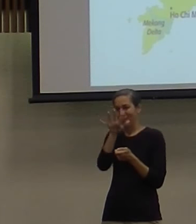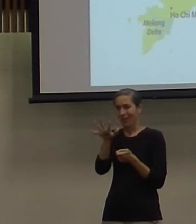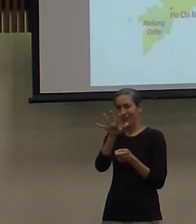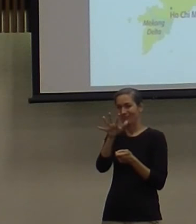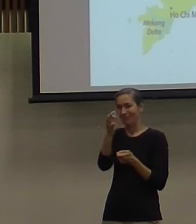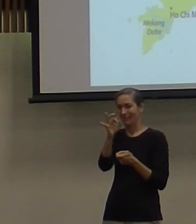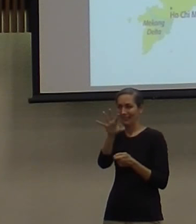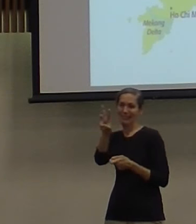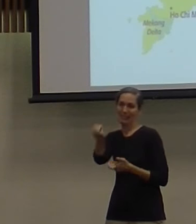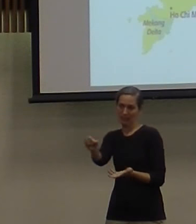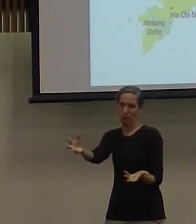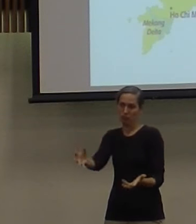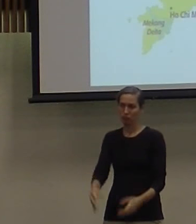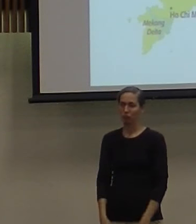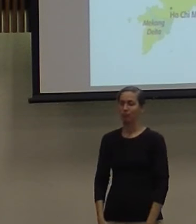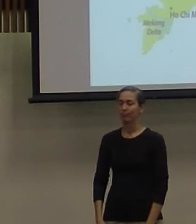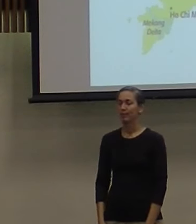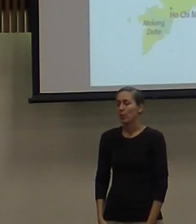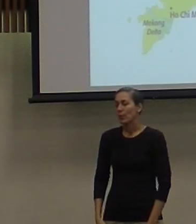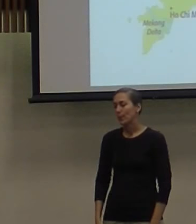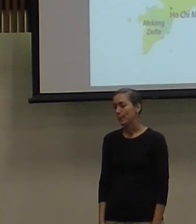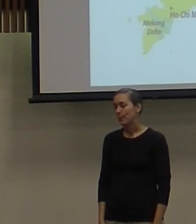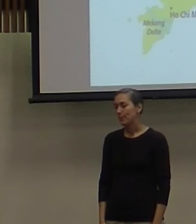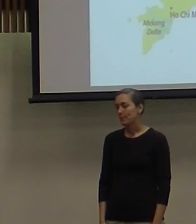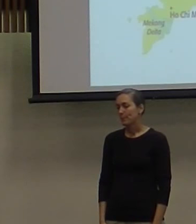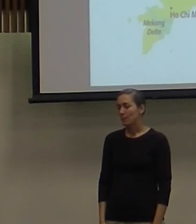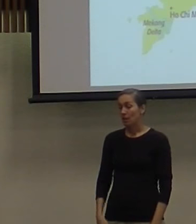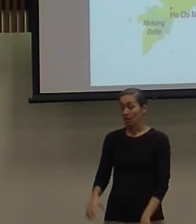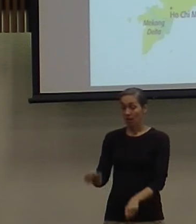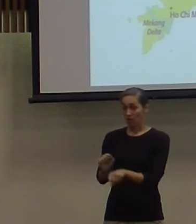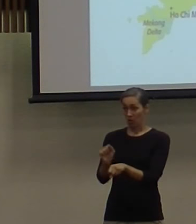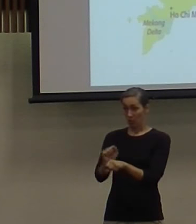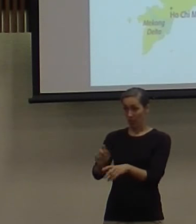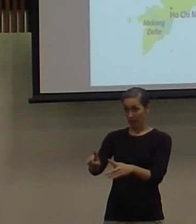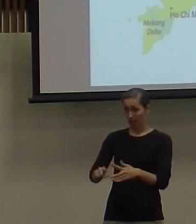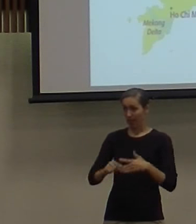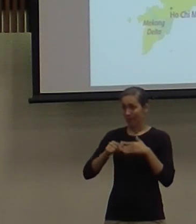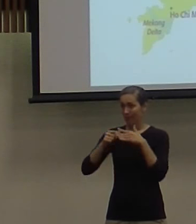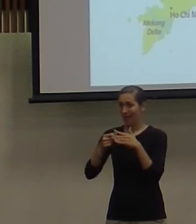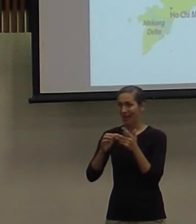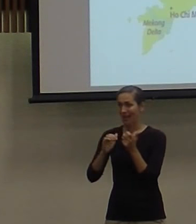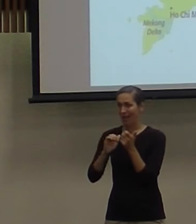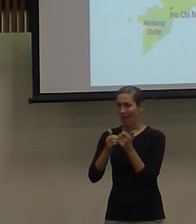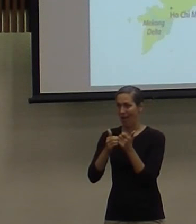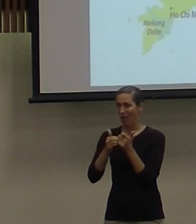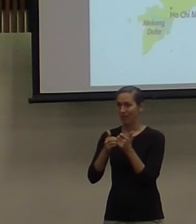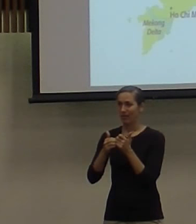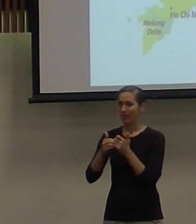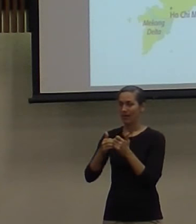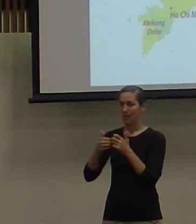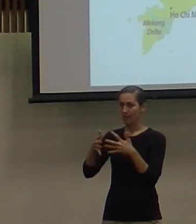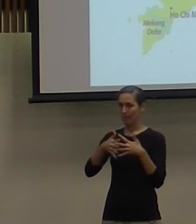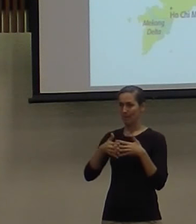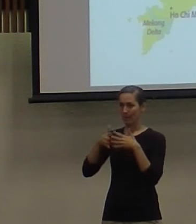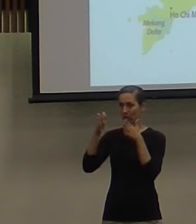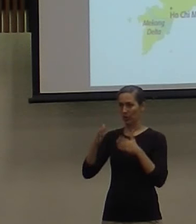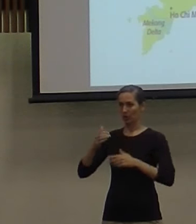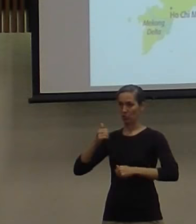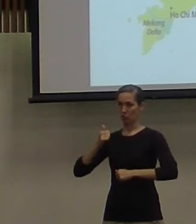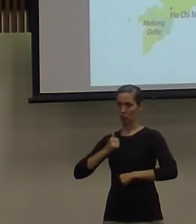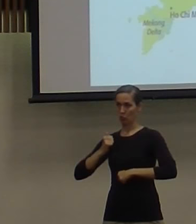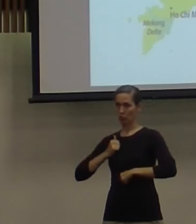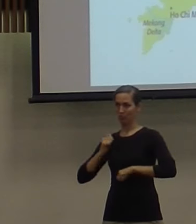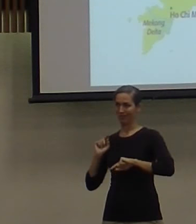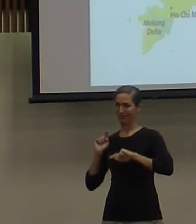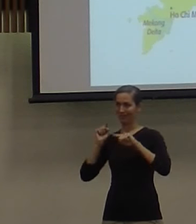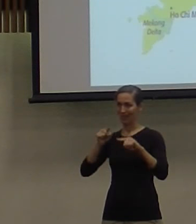So um, the work began with the soldier, American soldier, when they came to fight